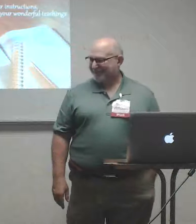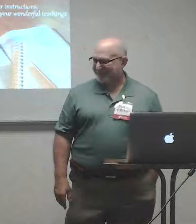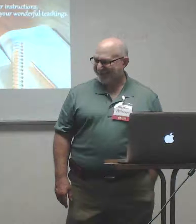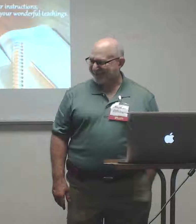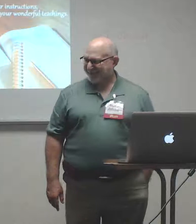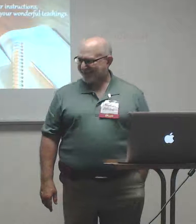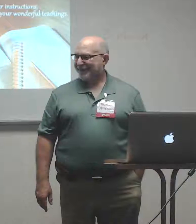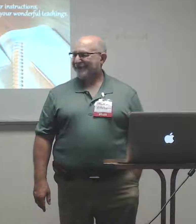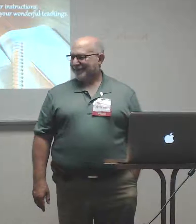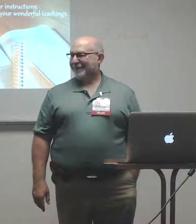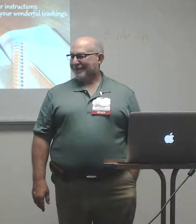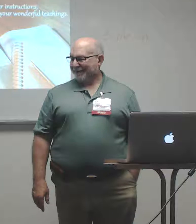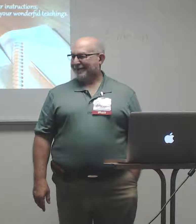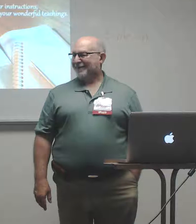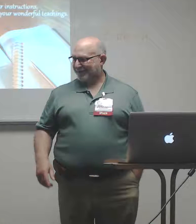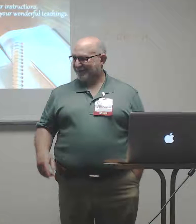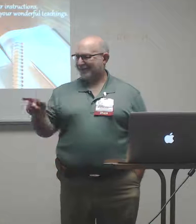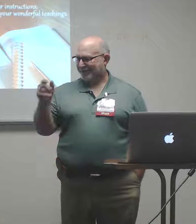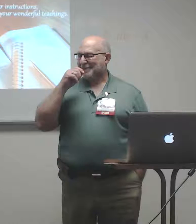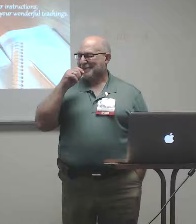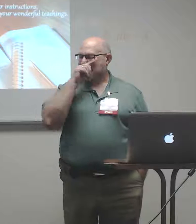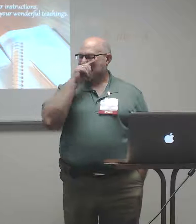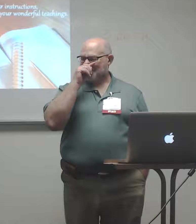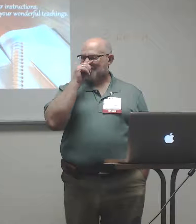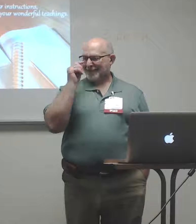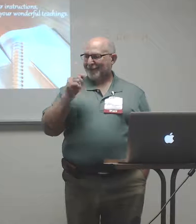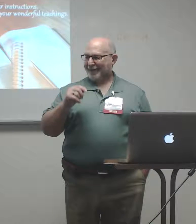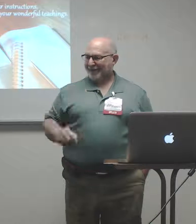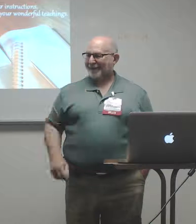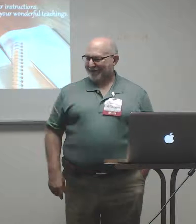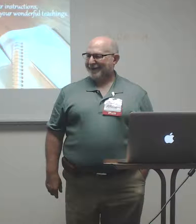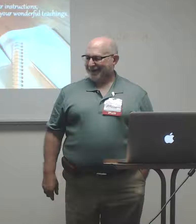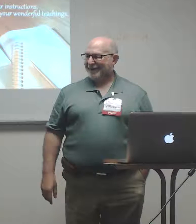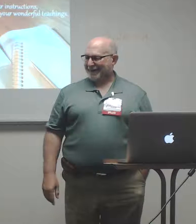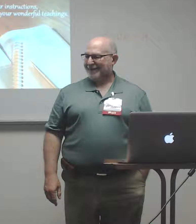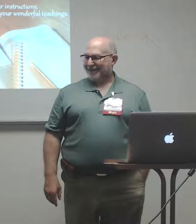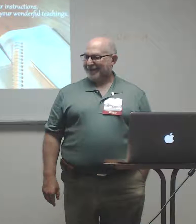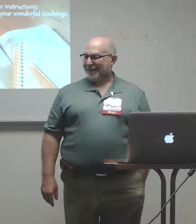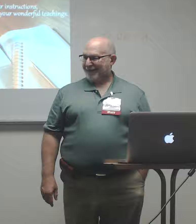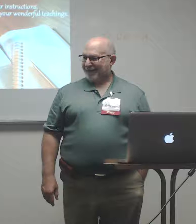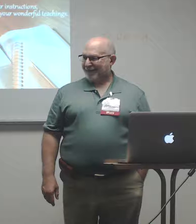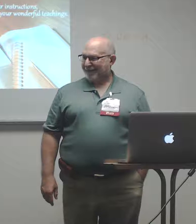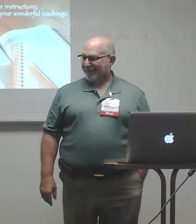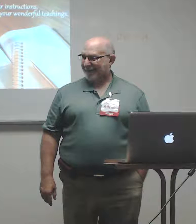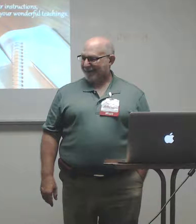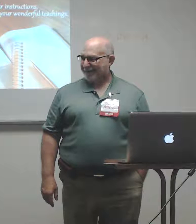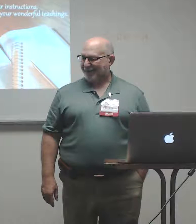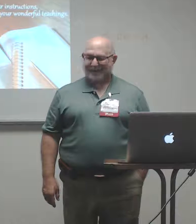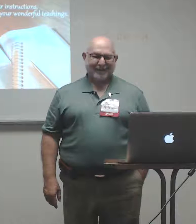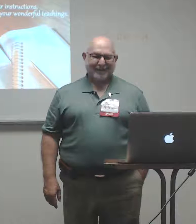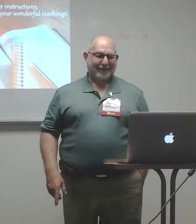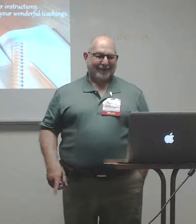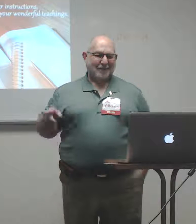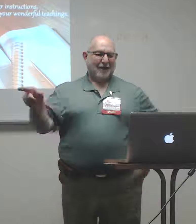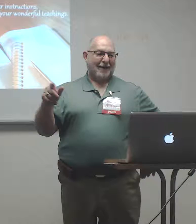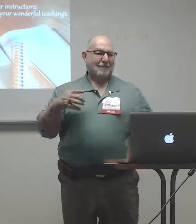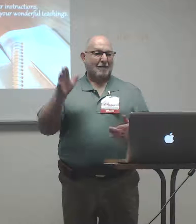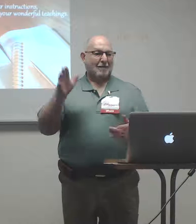So they prefer me than rather Mike Atteberry because he's much more English. So now